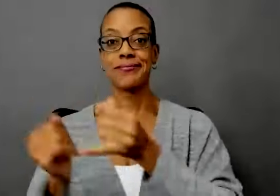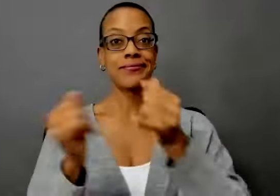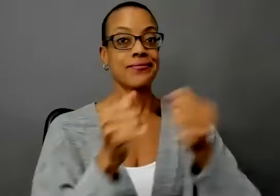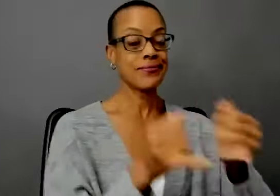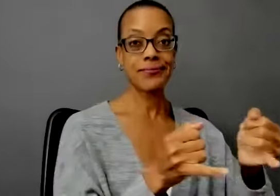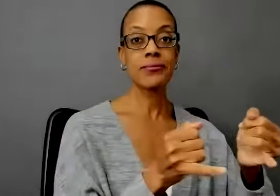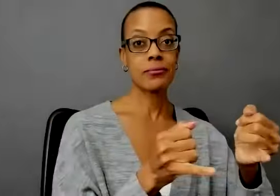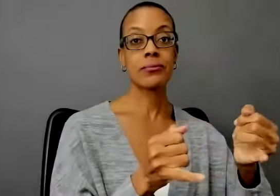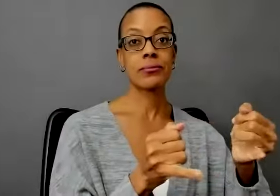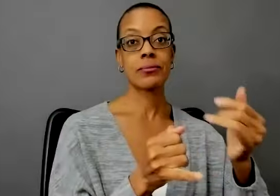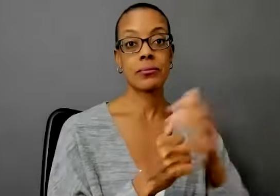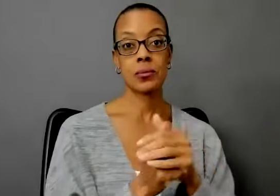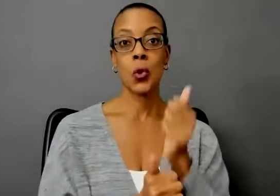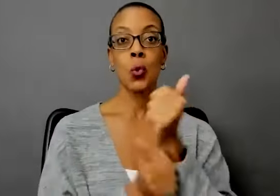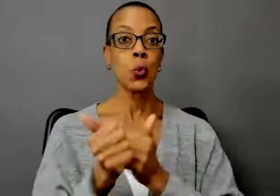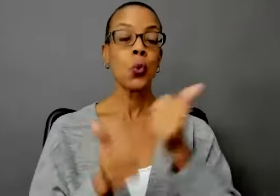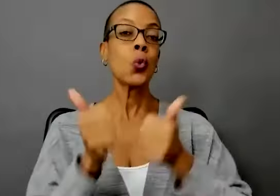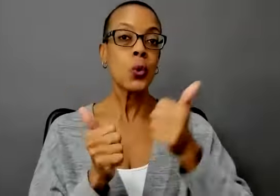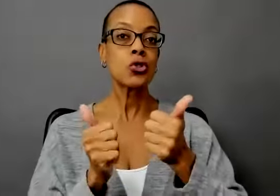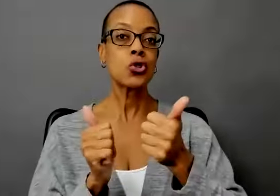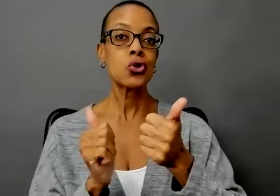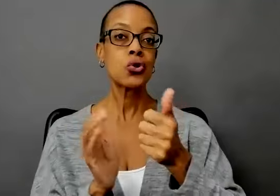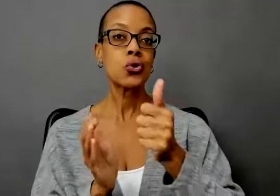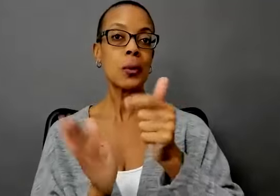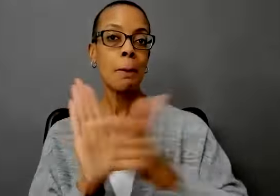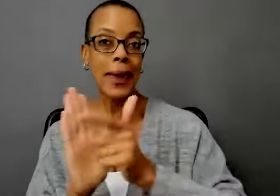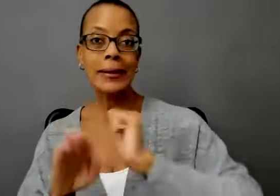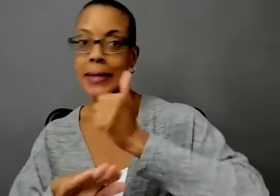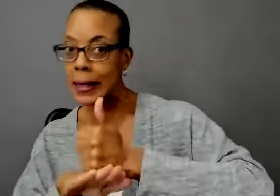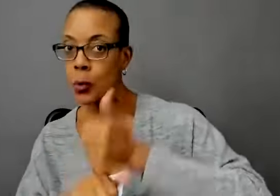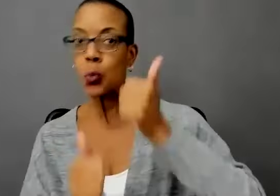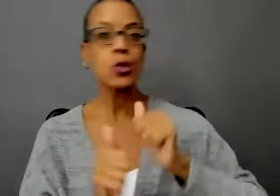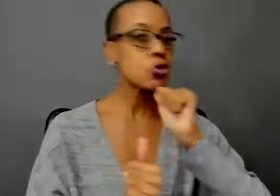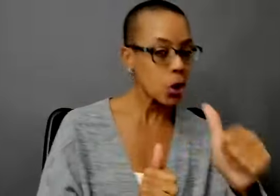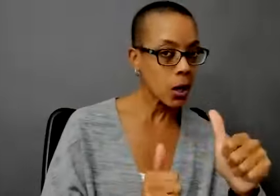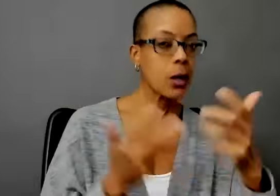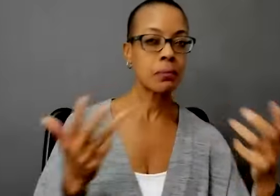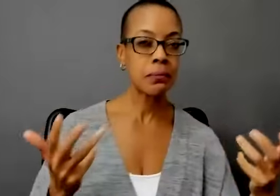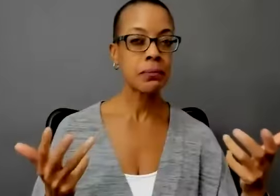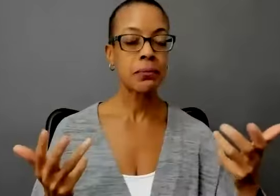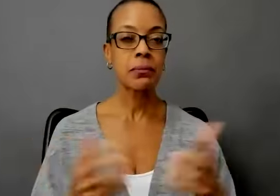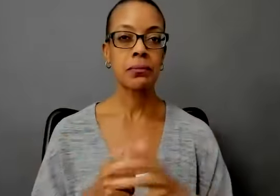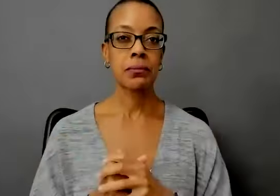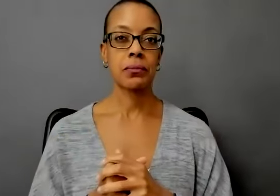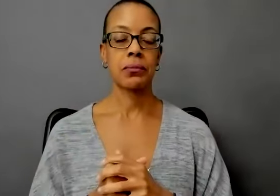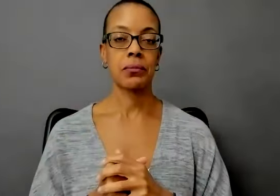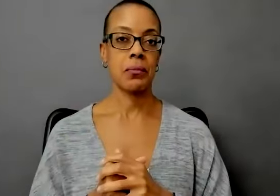be, in play. But I think, that's a question for like what the Crown's office has done